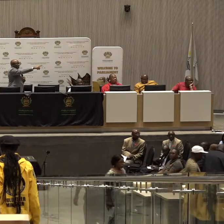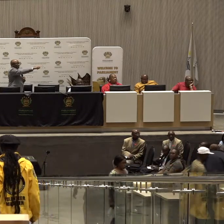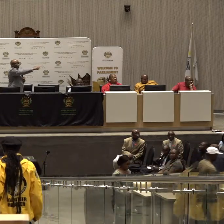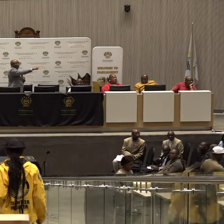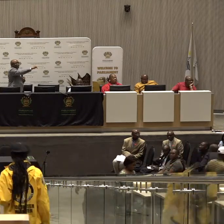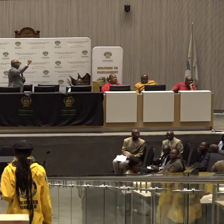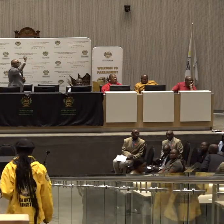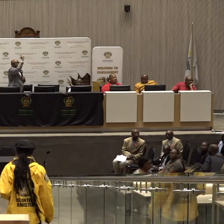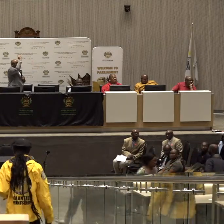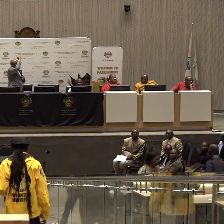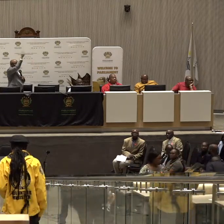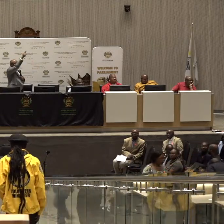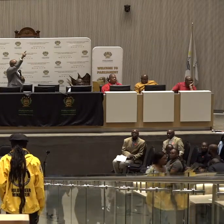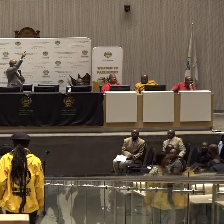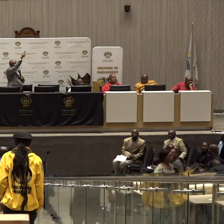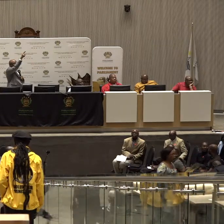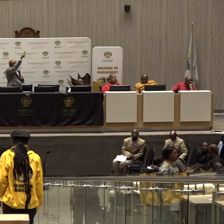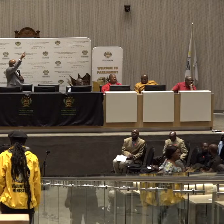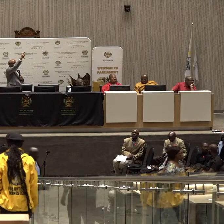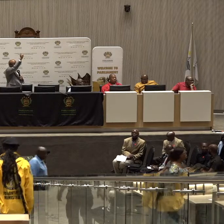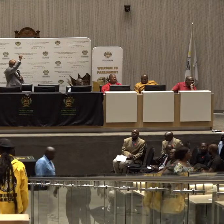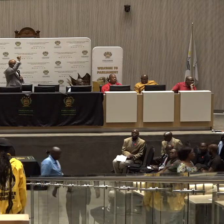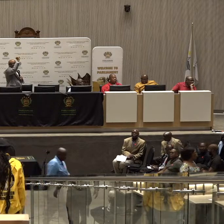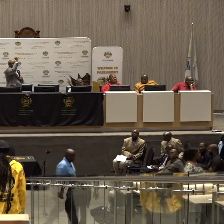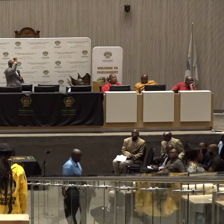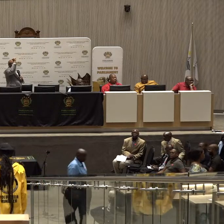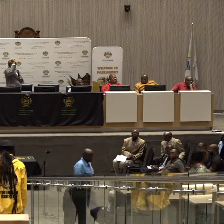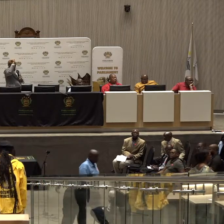eight nine